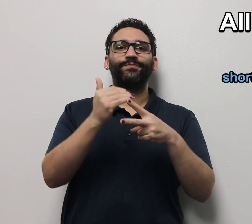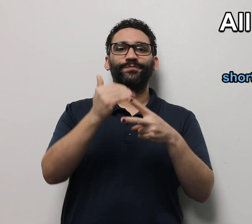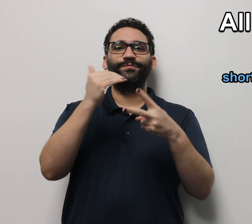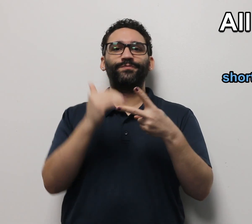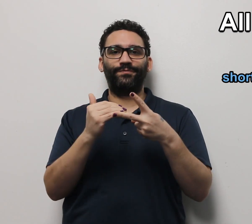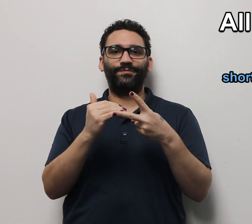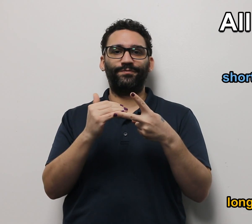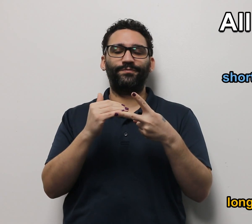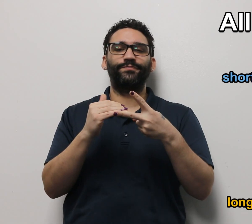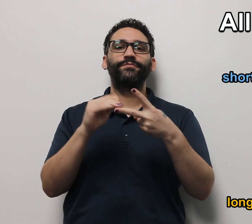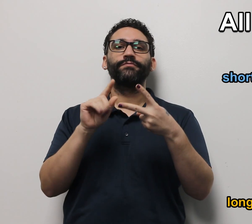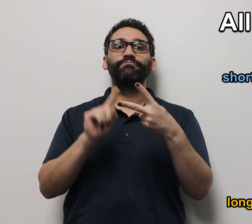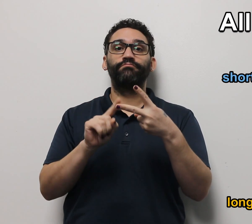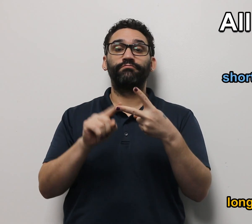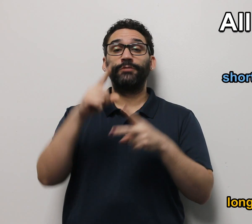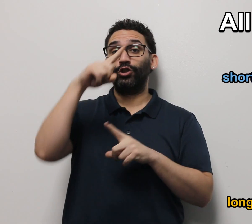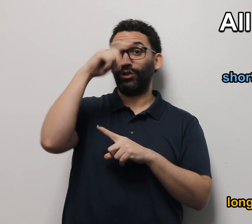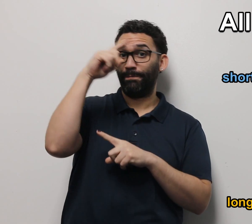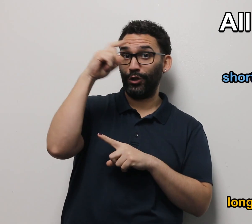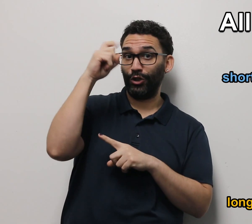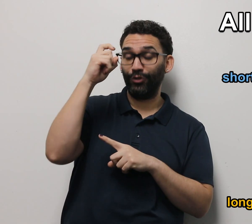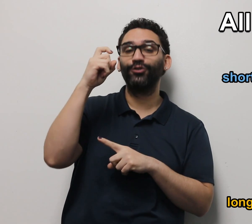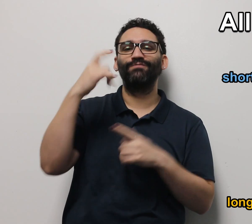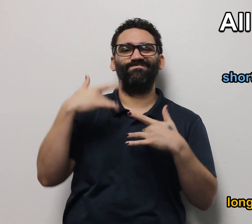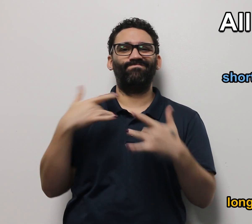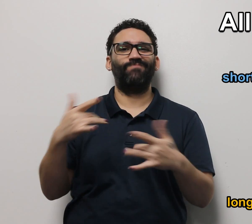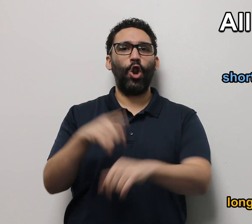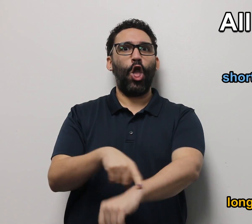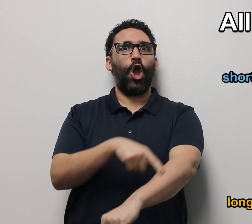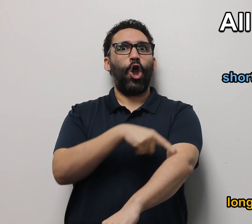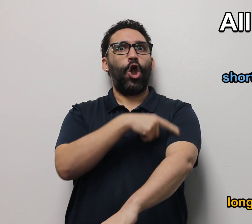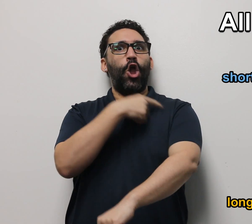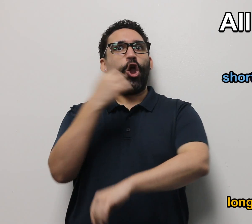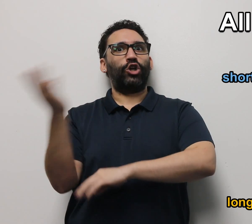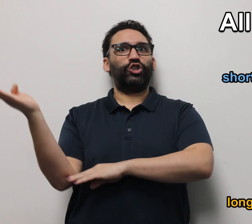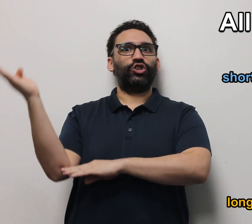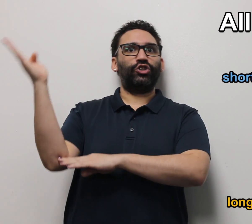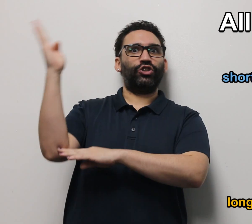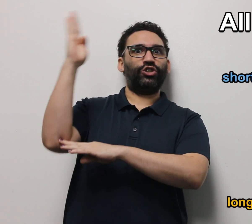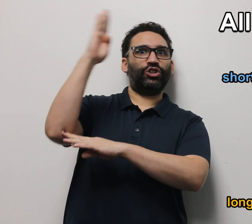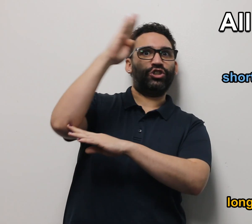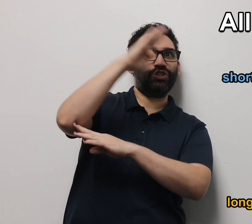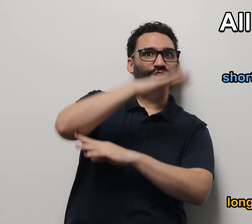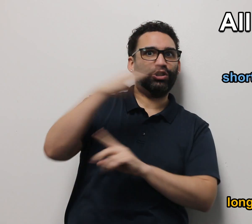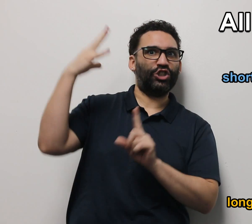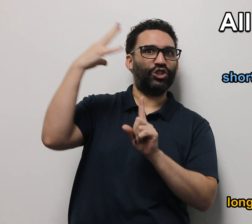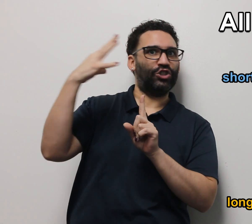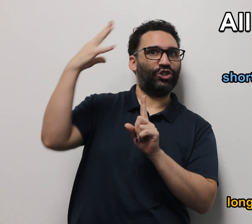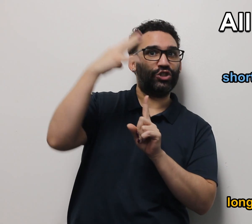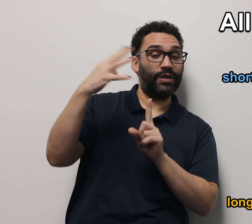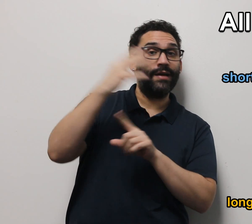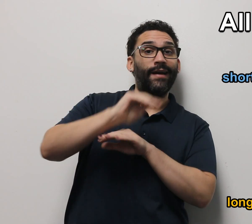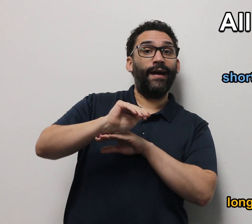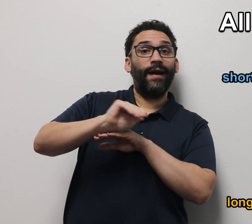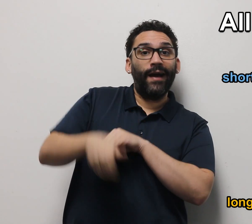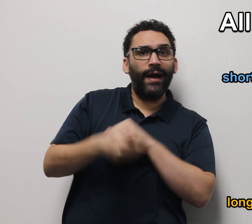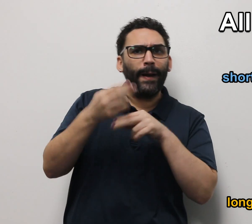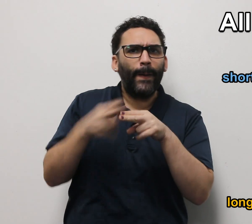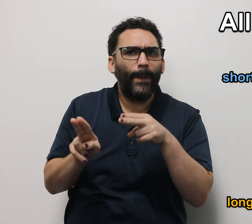sunshine throughout the day and nighttime typically arrives earlier in the day. In contrast, summer pattern